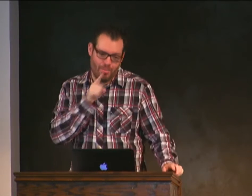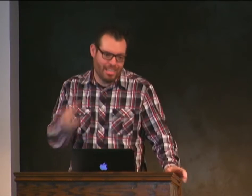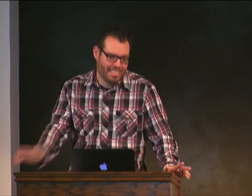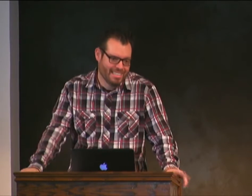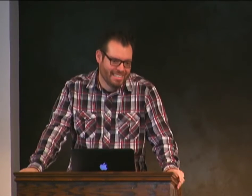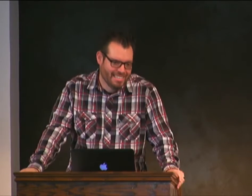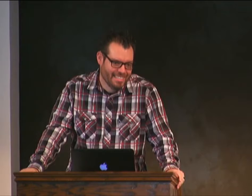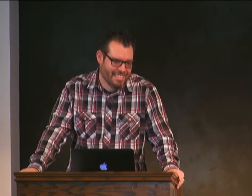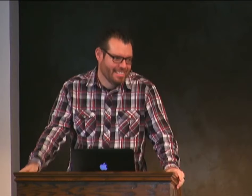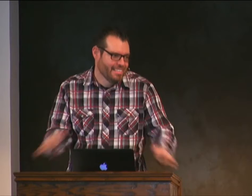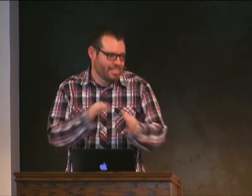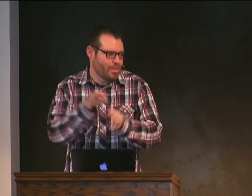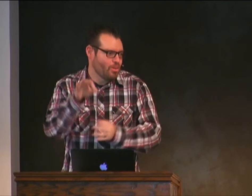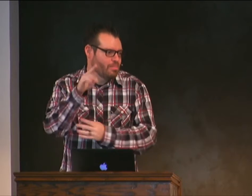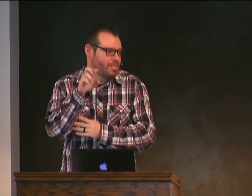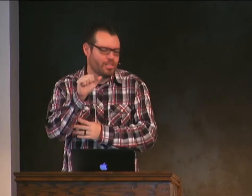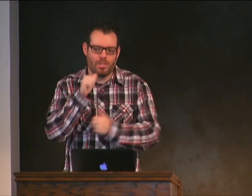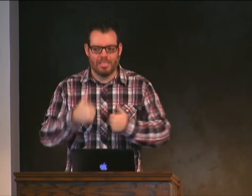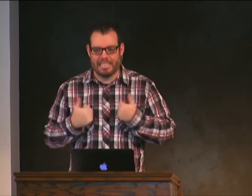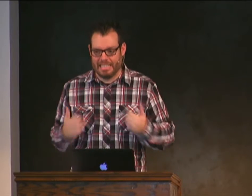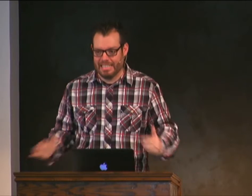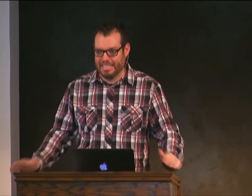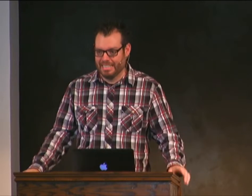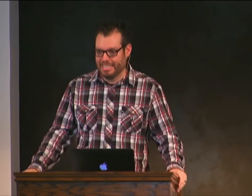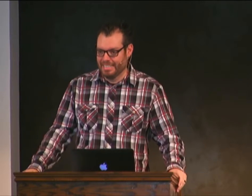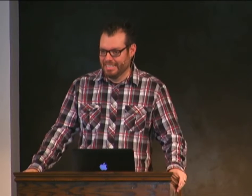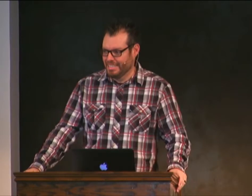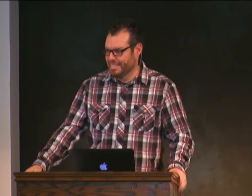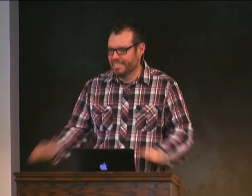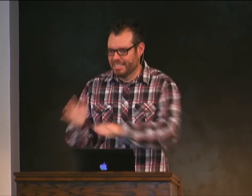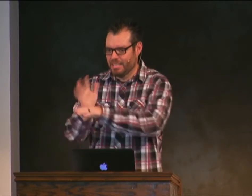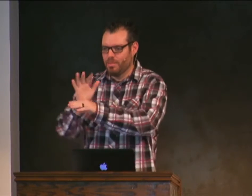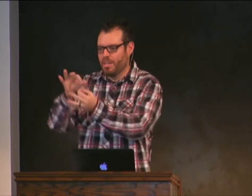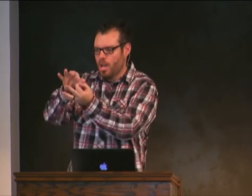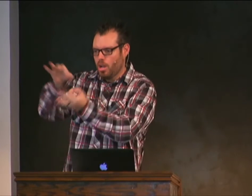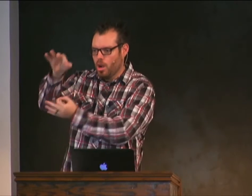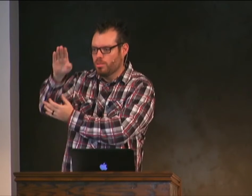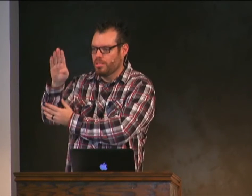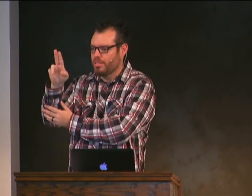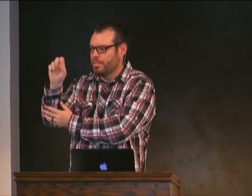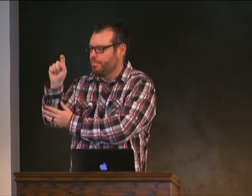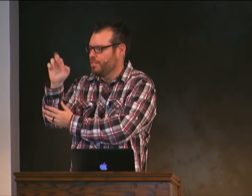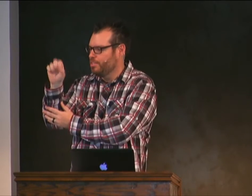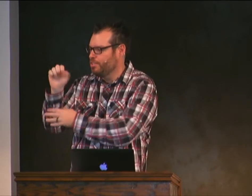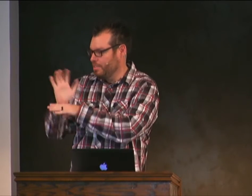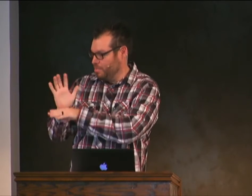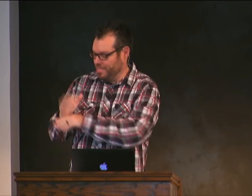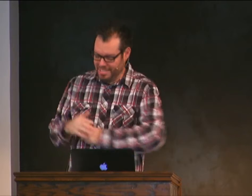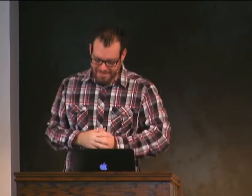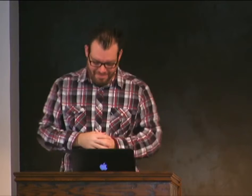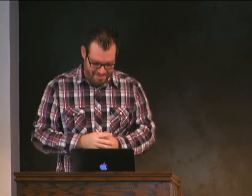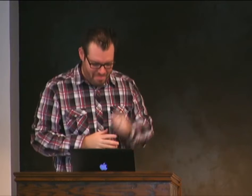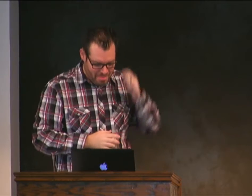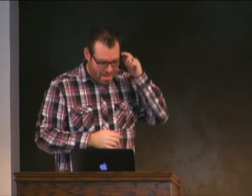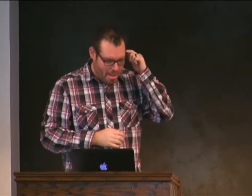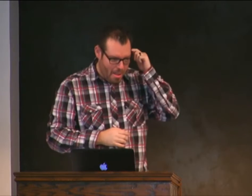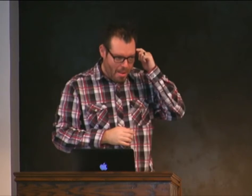unfortunately, they're not real. Ghostbusters don't exist. The movie Ghostbusters, the